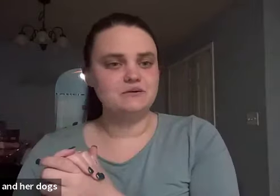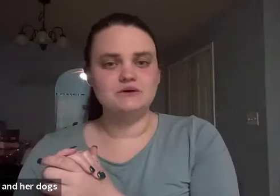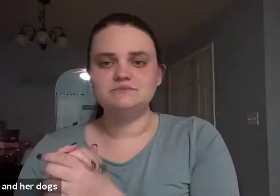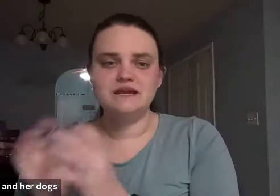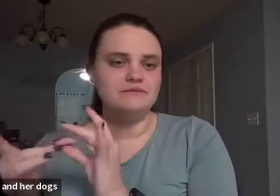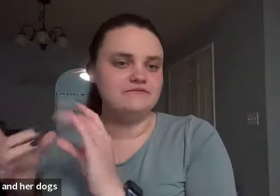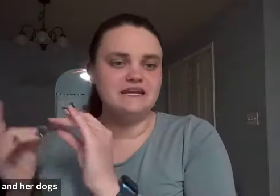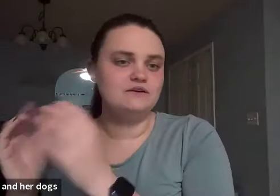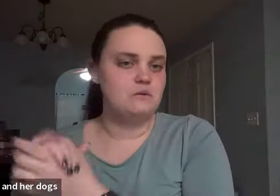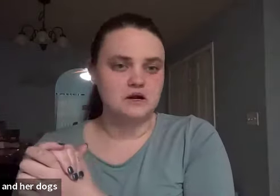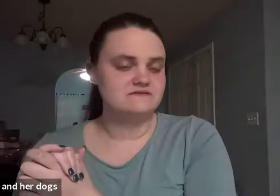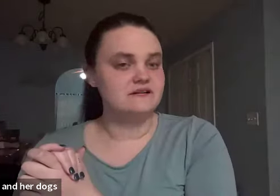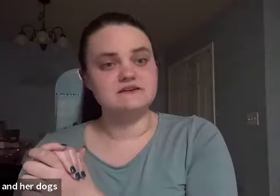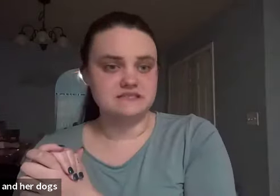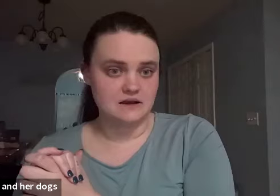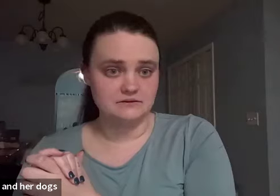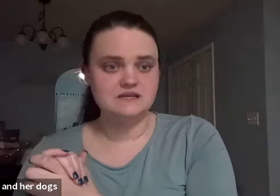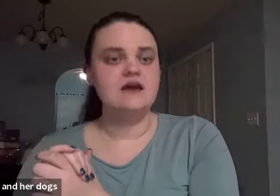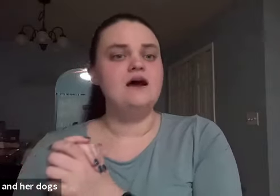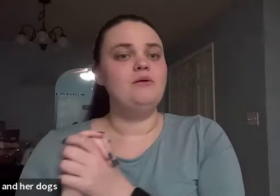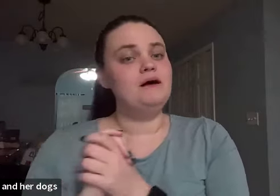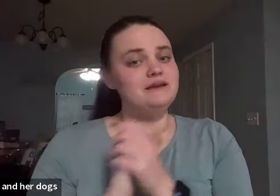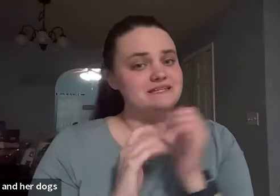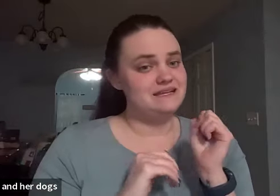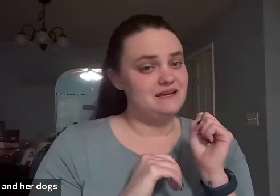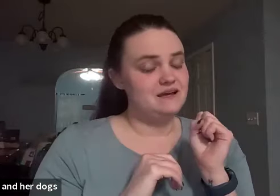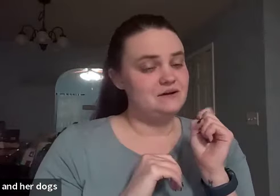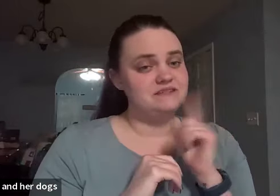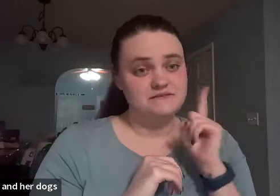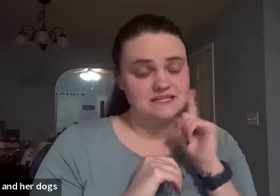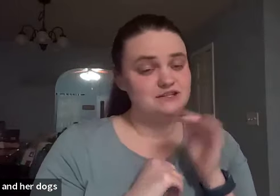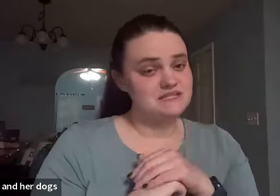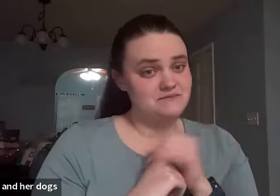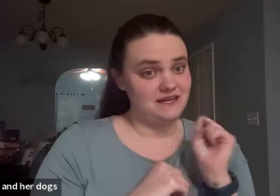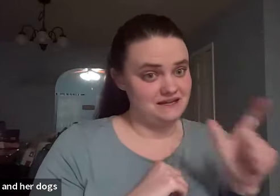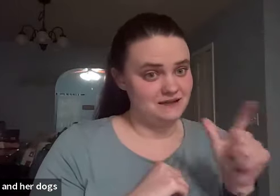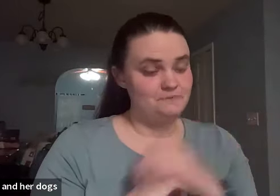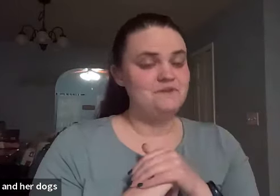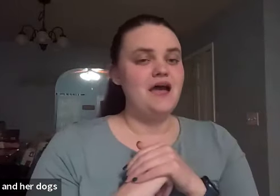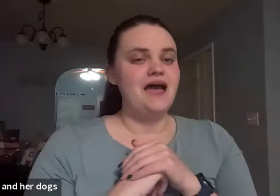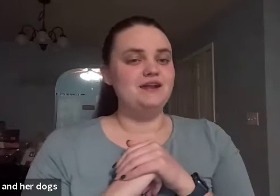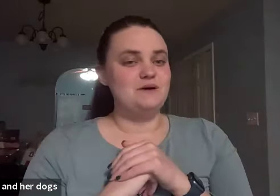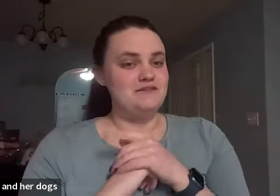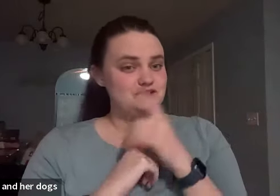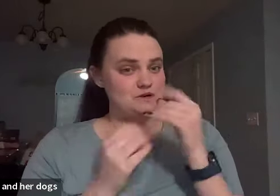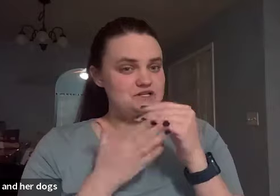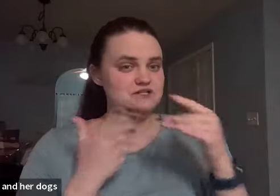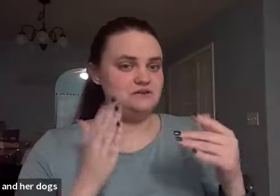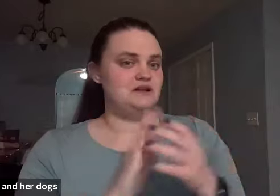like we always make on funny little words and funny little sounds. Well, kids and deaf kids do the same thing in ASL. And so I had this one student